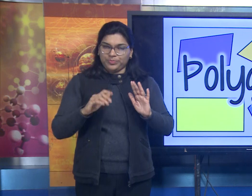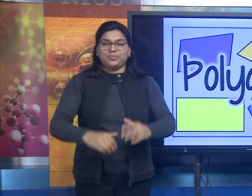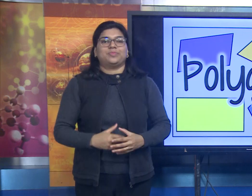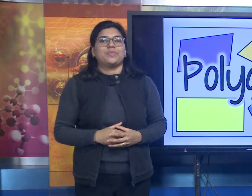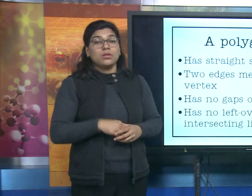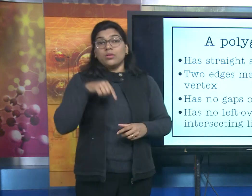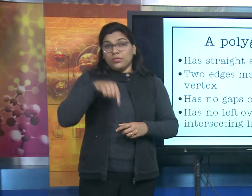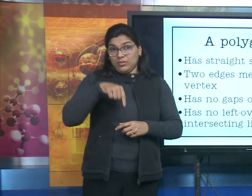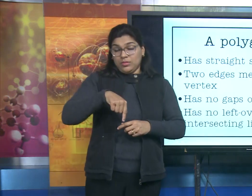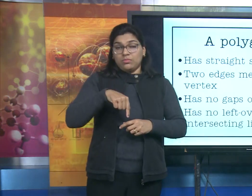vertex.